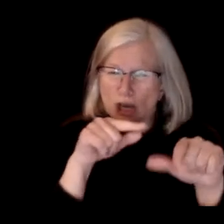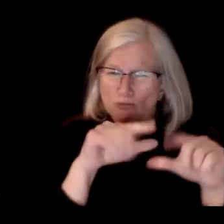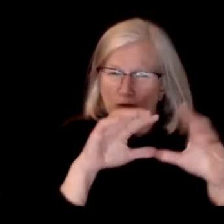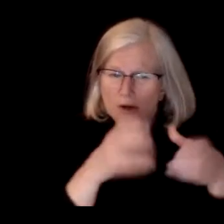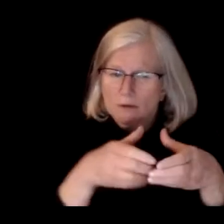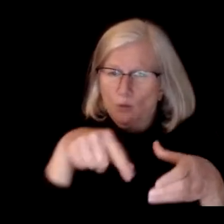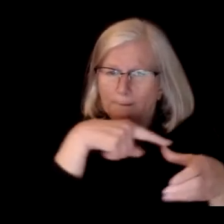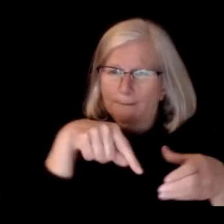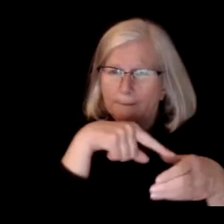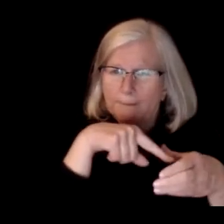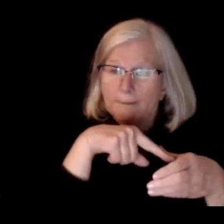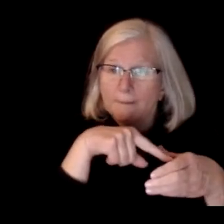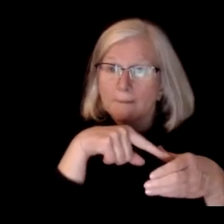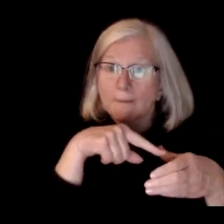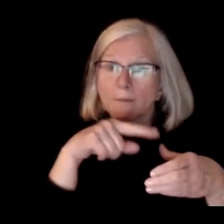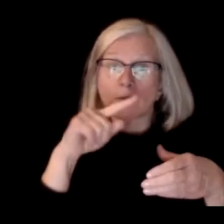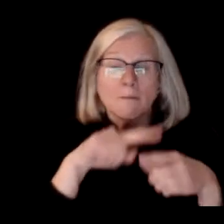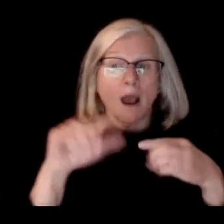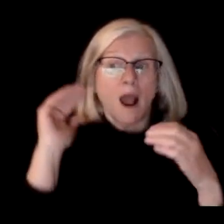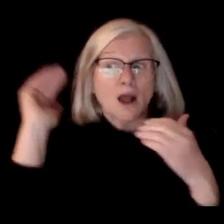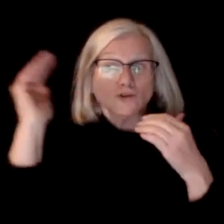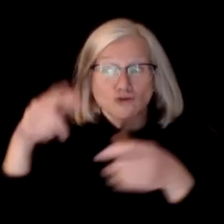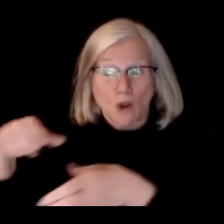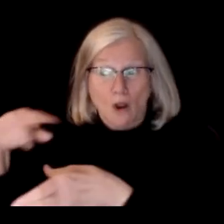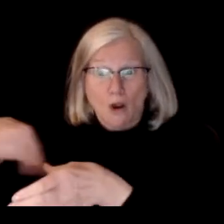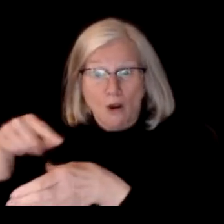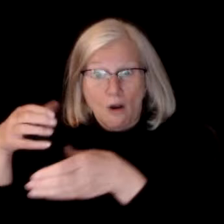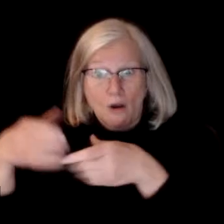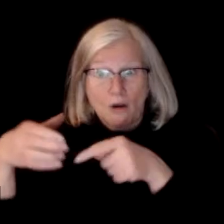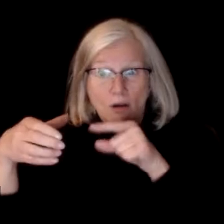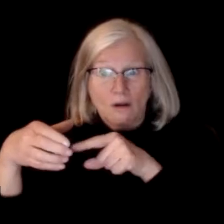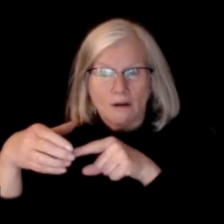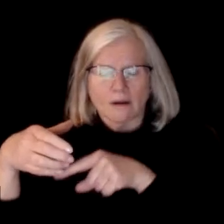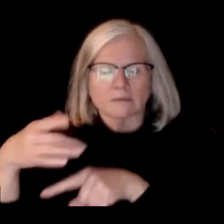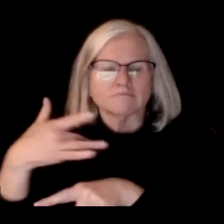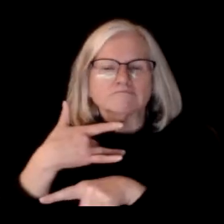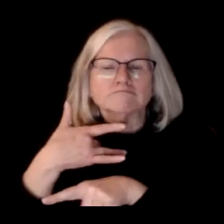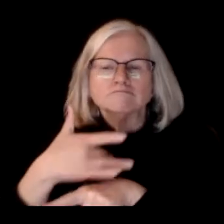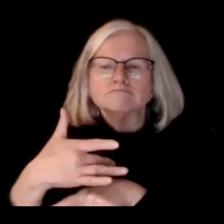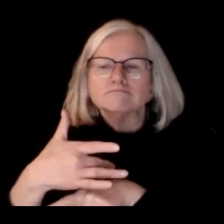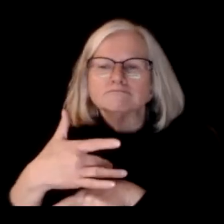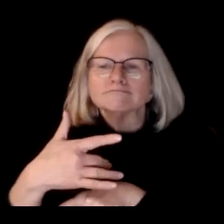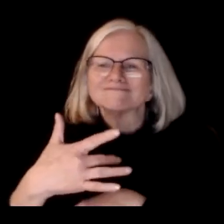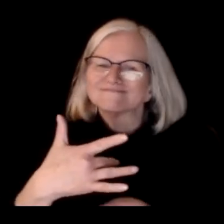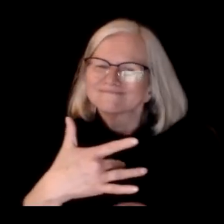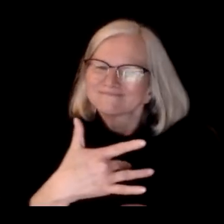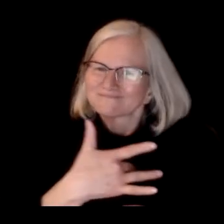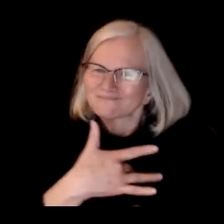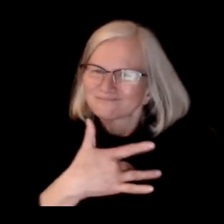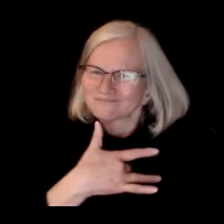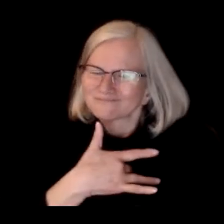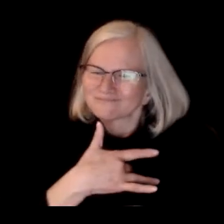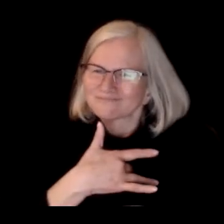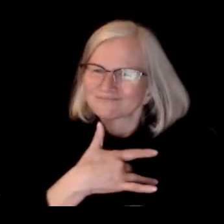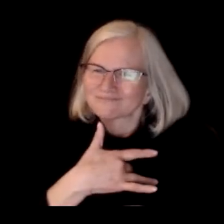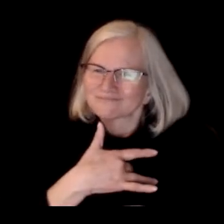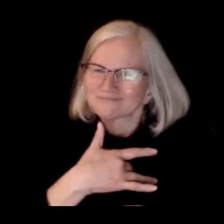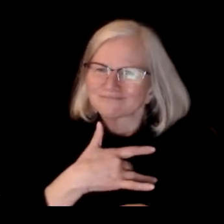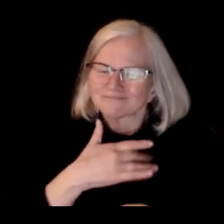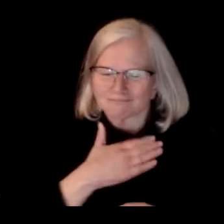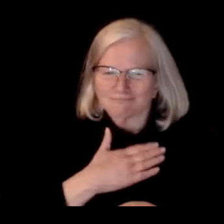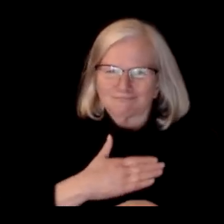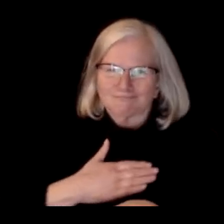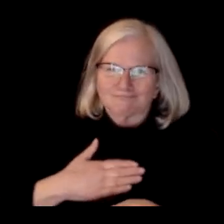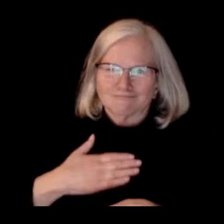who have this have frequently had cardiac or heart symptoms or